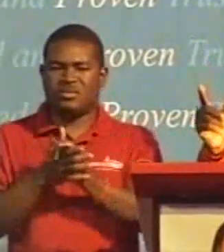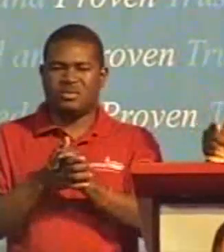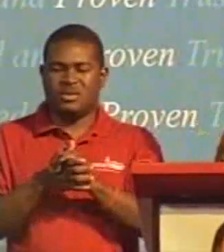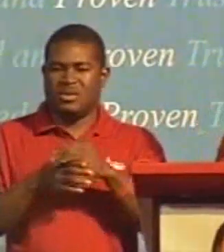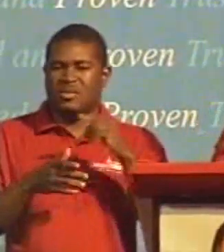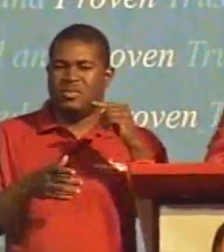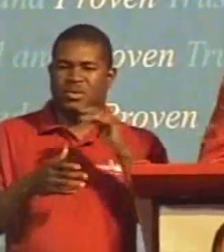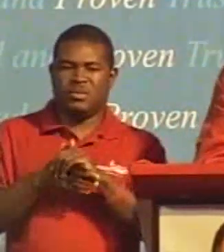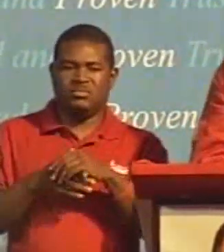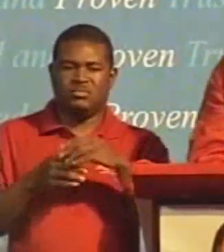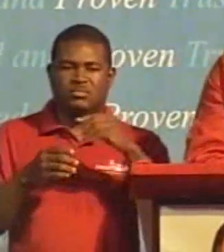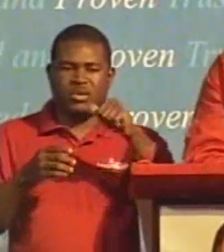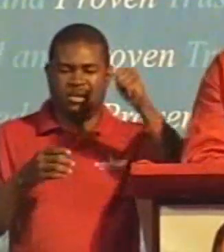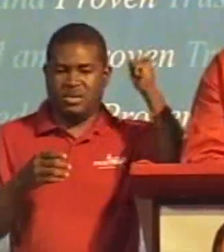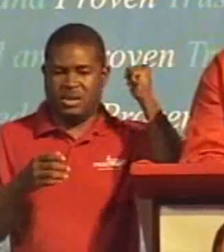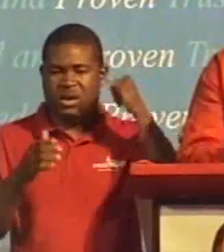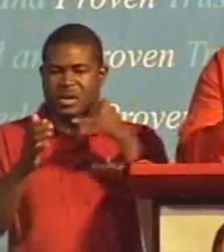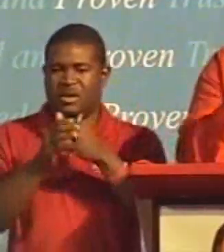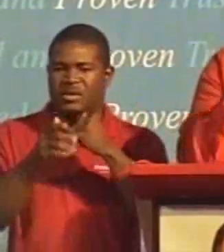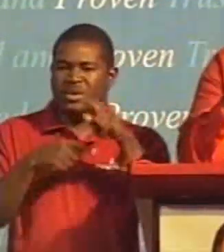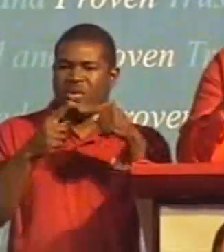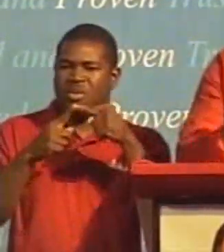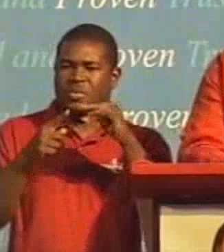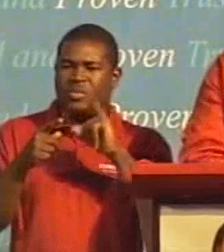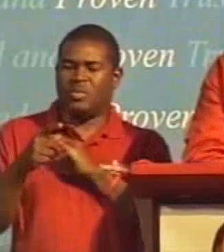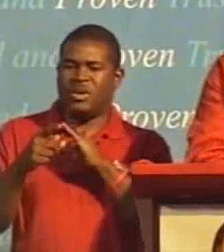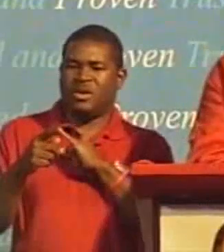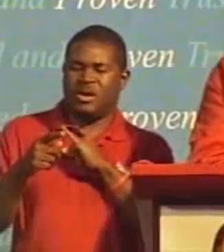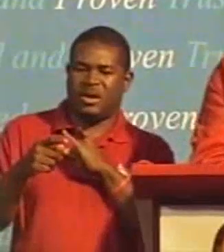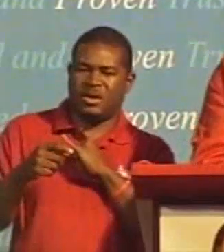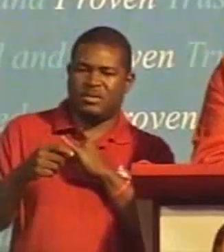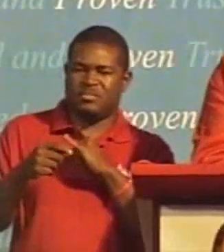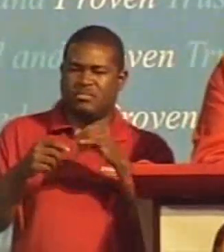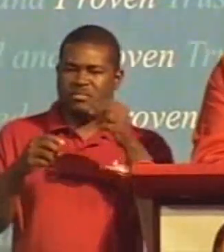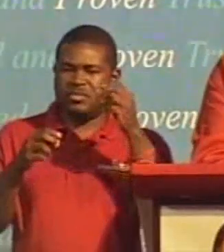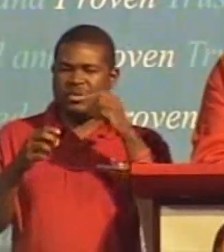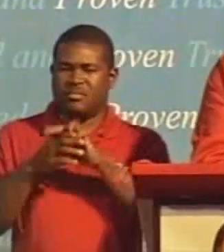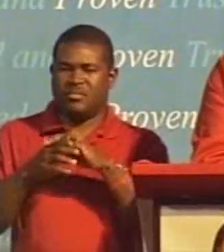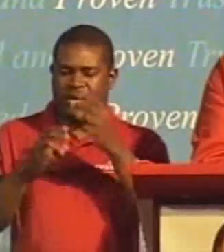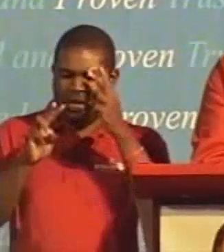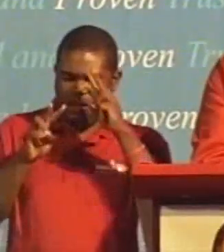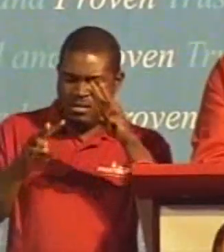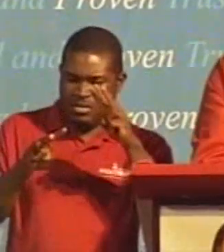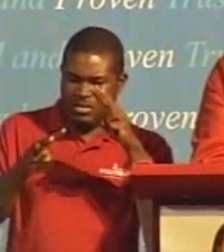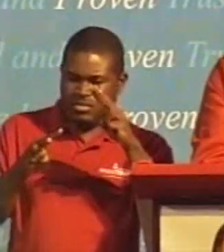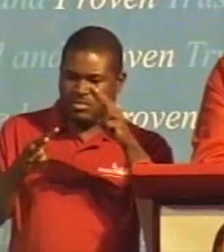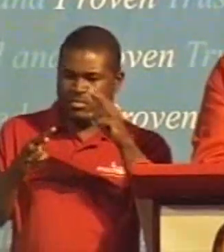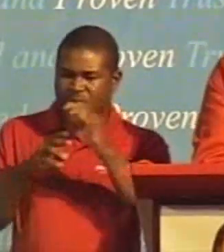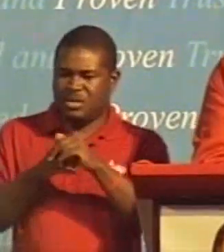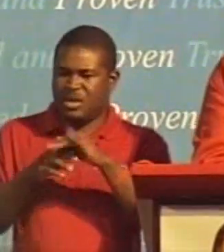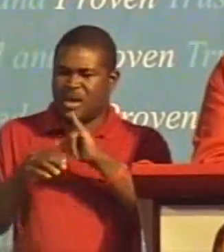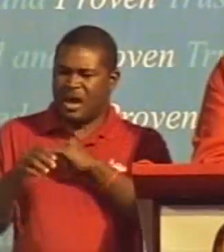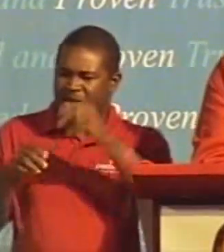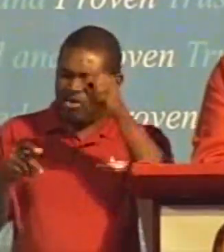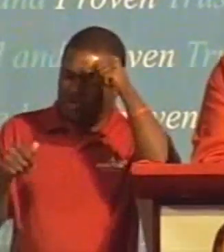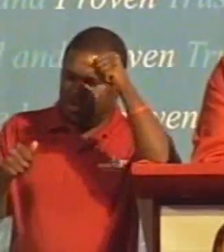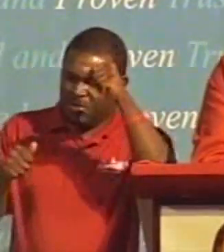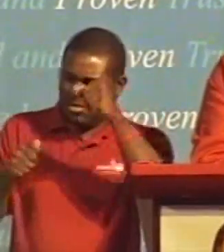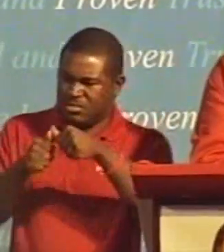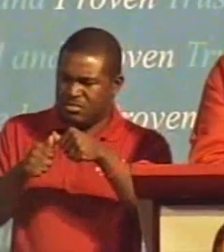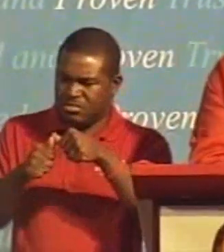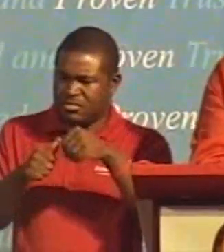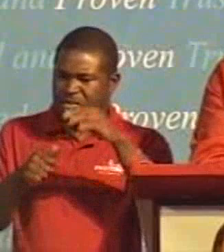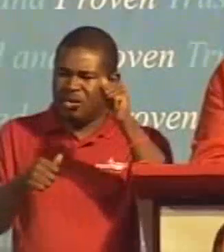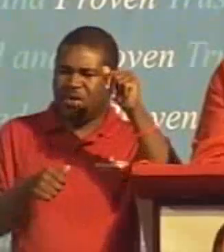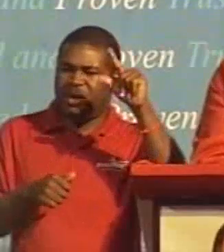the truth. But when I visited an ailing Sir Clement Maynard, I vividly recall his daughter, Alison Maynard Gibson, saying